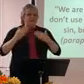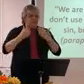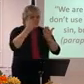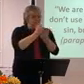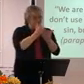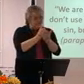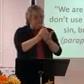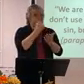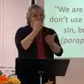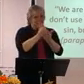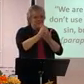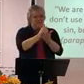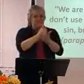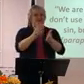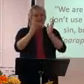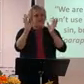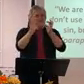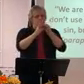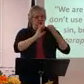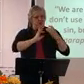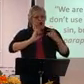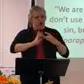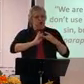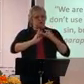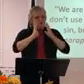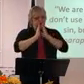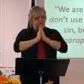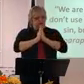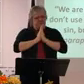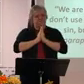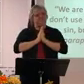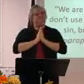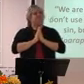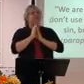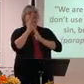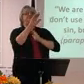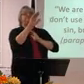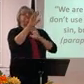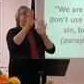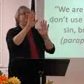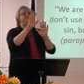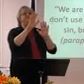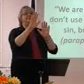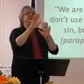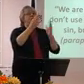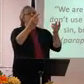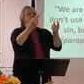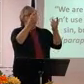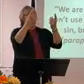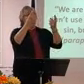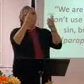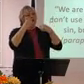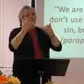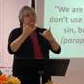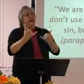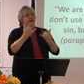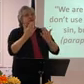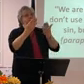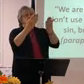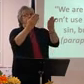Amen? Amen. All right. Let's join our hearts together in a prayer. Lord, we just come this morning to say thanks